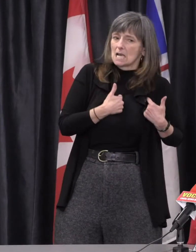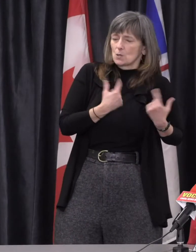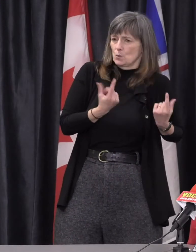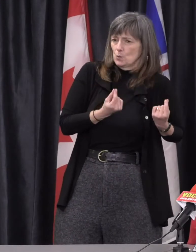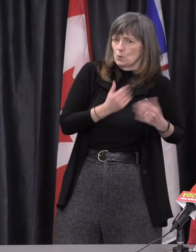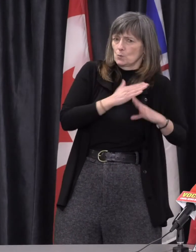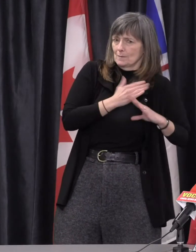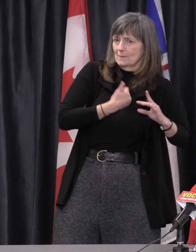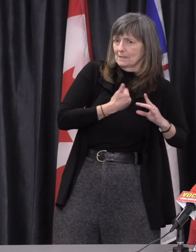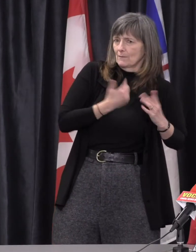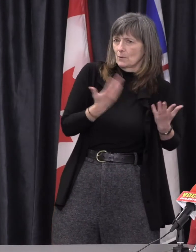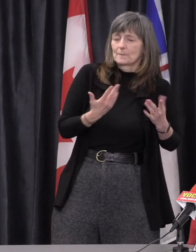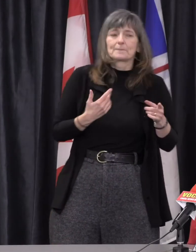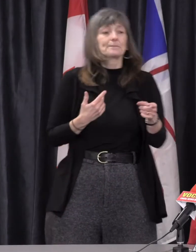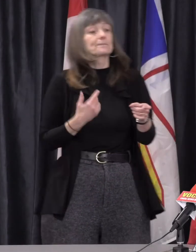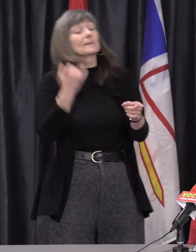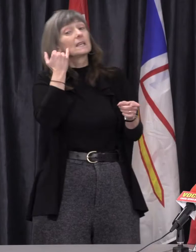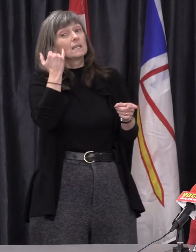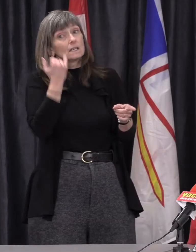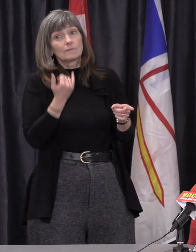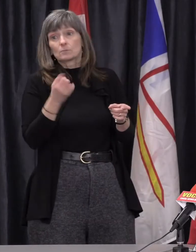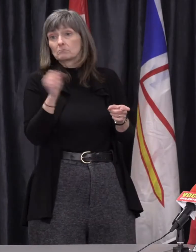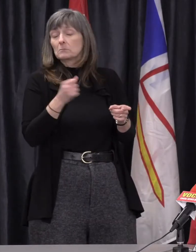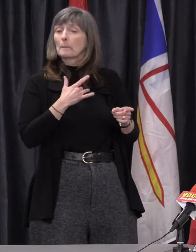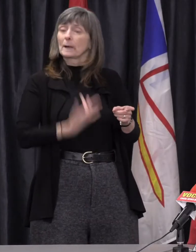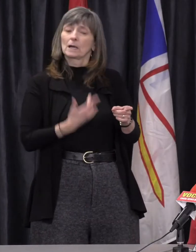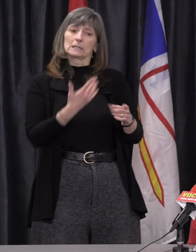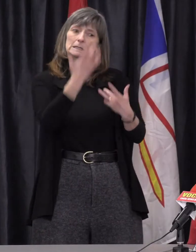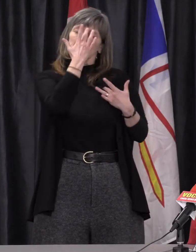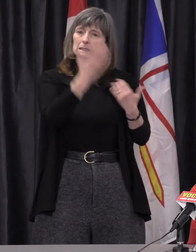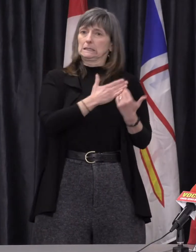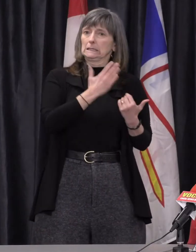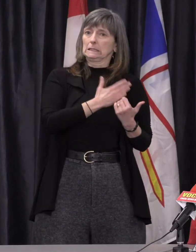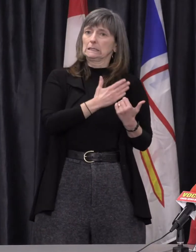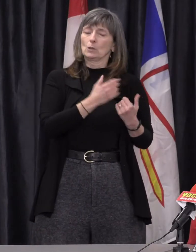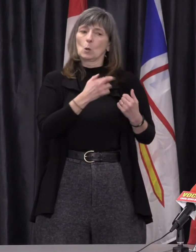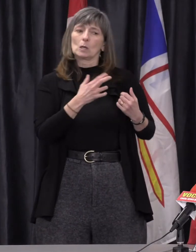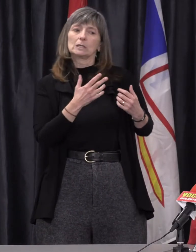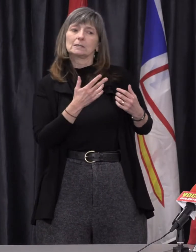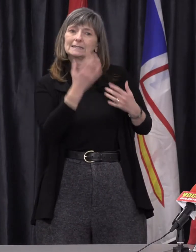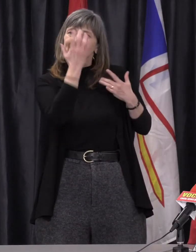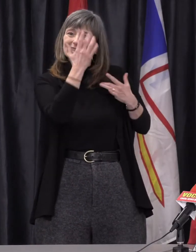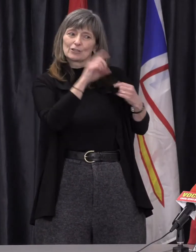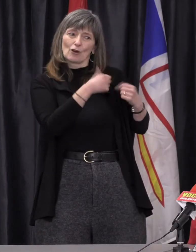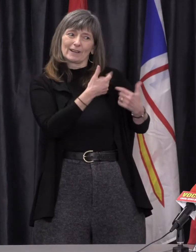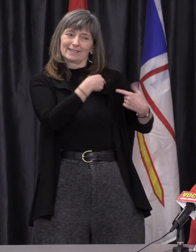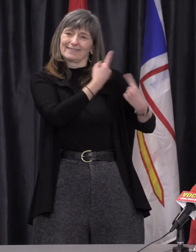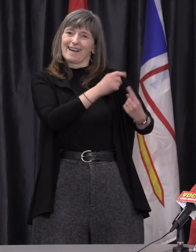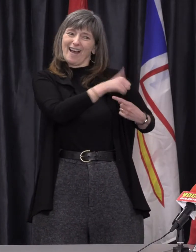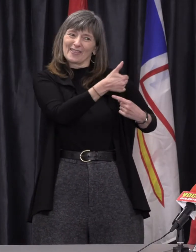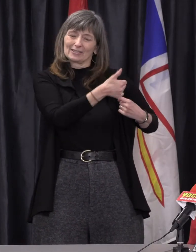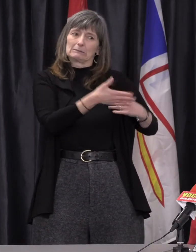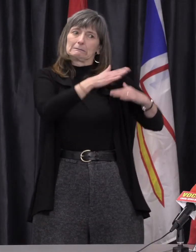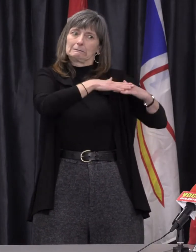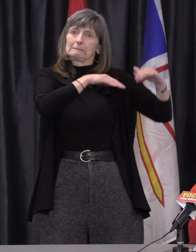somebody who is in a more vulnerable group of people, we would recommend trying to limit your